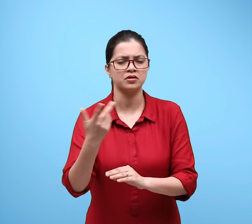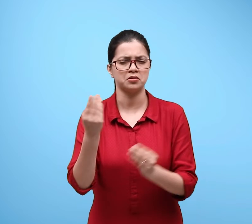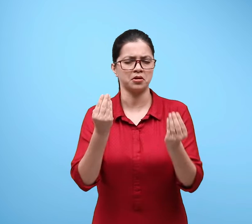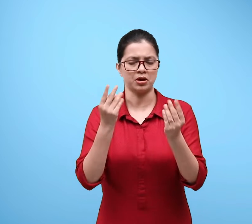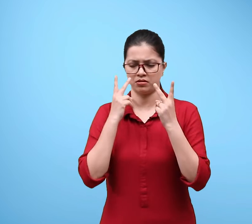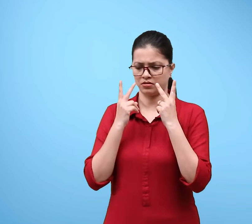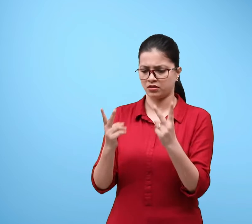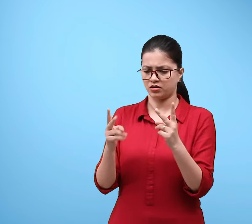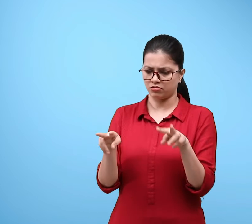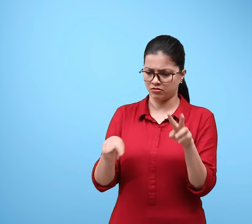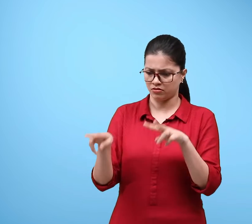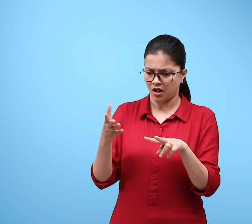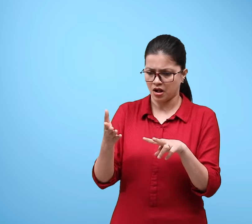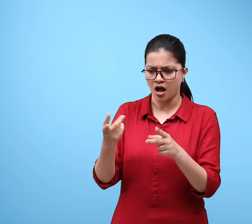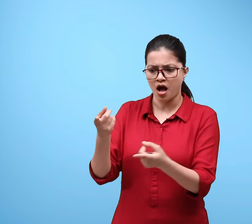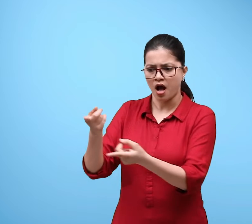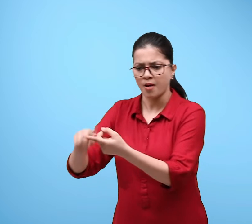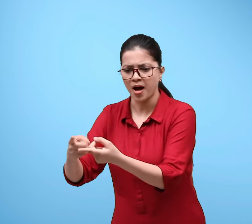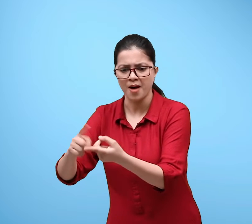Stir the contents of each of them with a spoon.